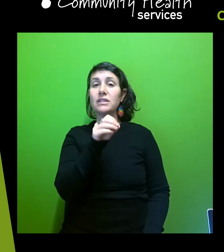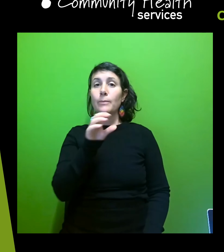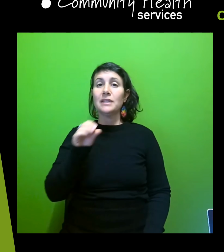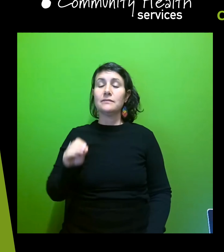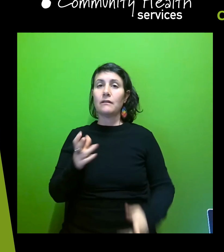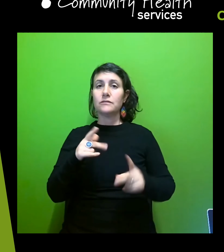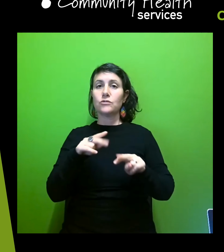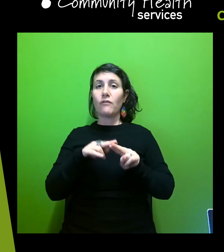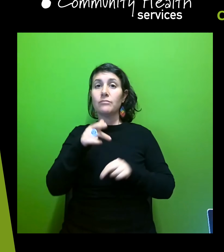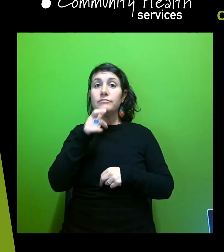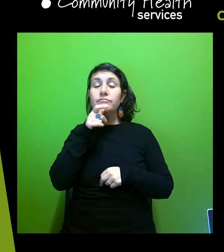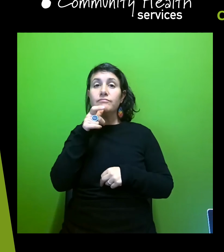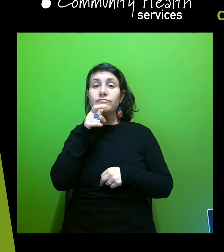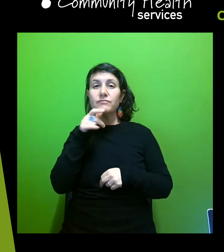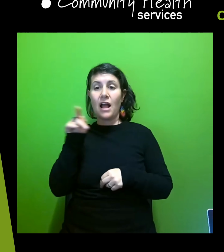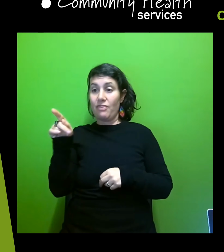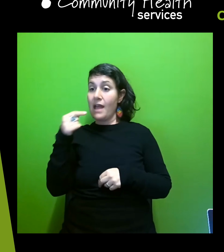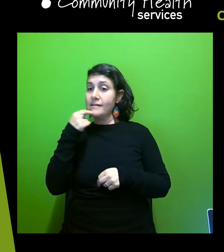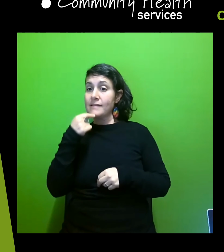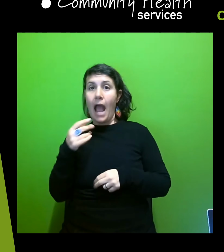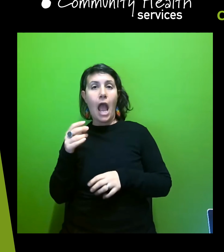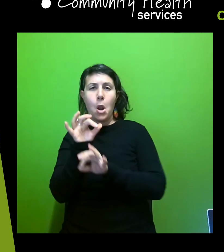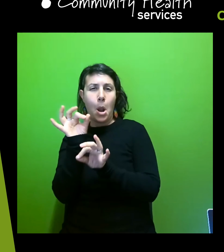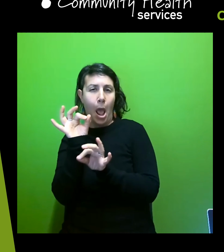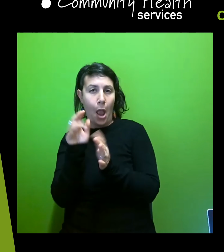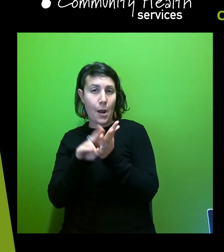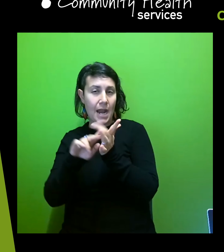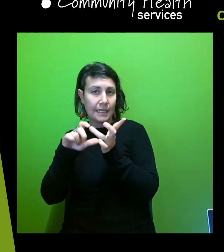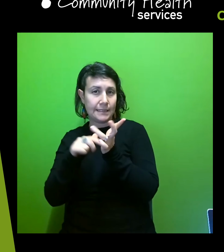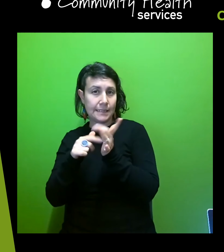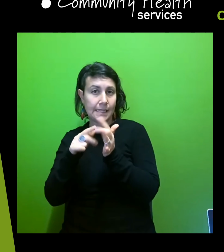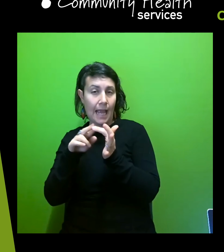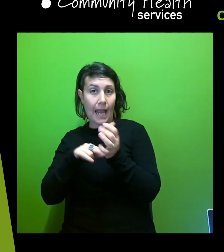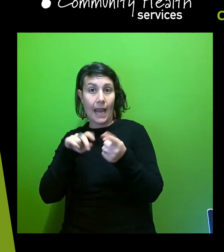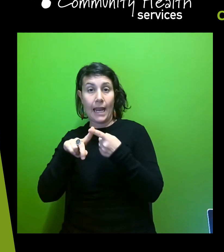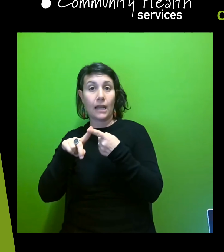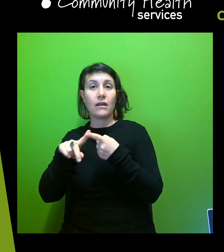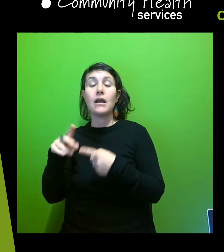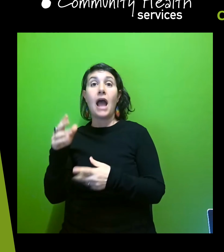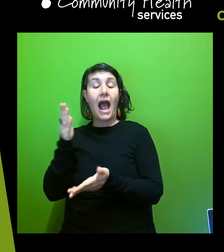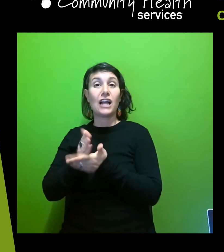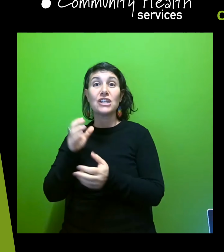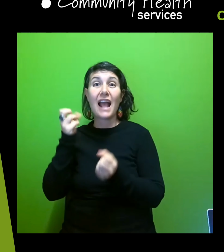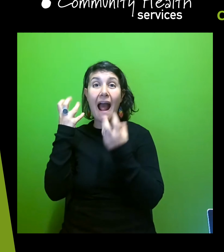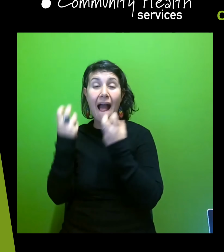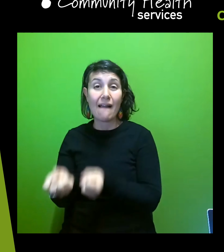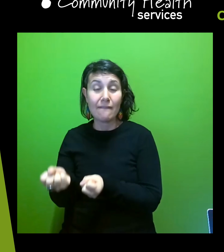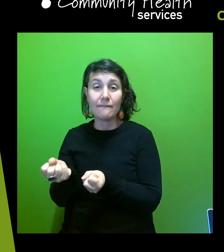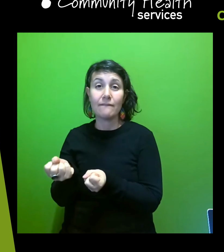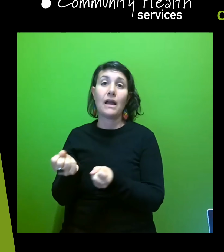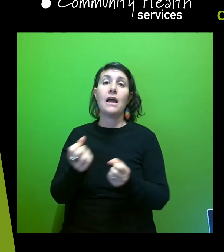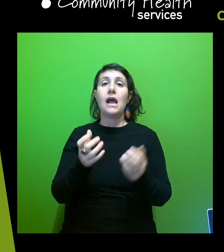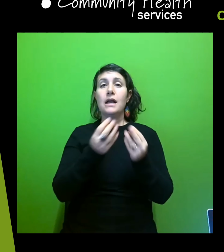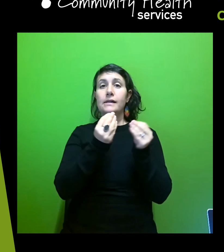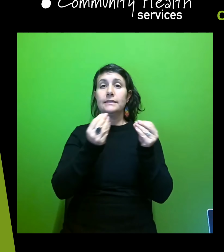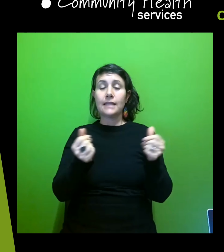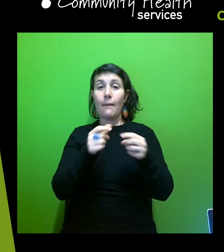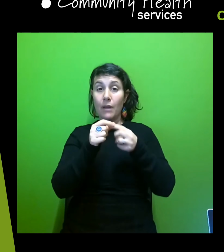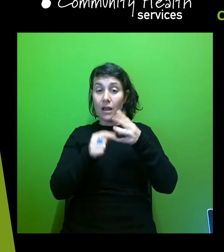e-cigarettes that claim they don't have any nicotine actually do have nicotine in them. Some ingredients included are